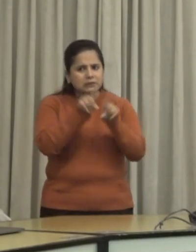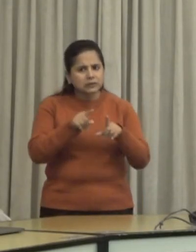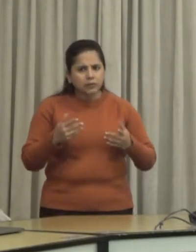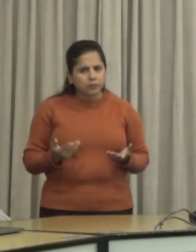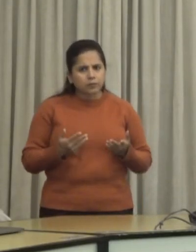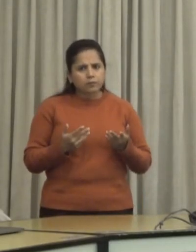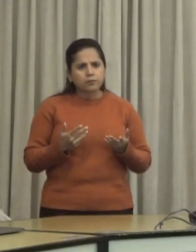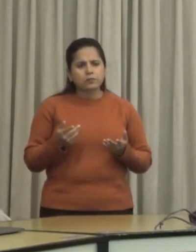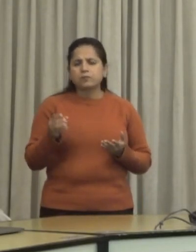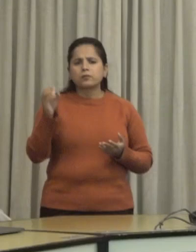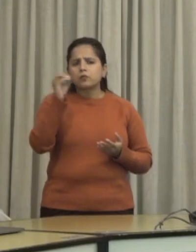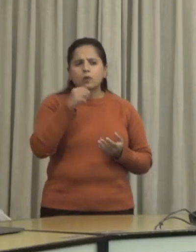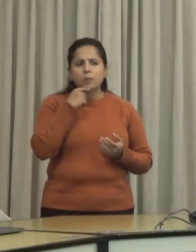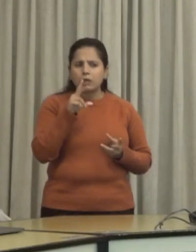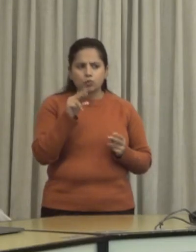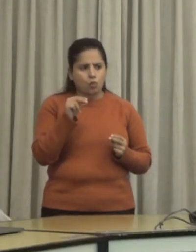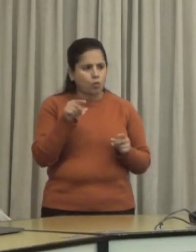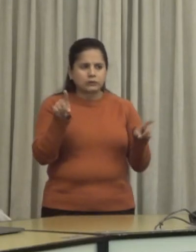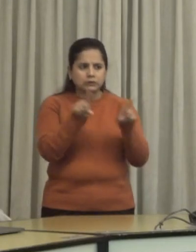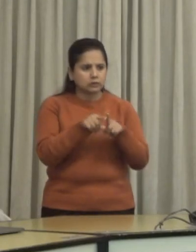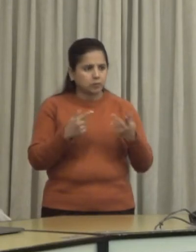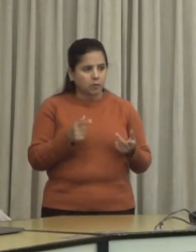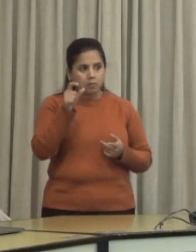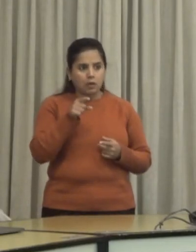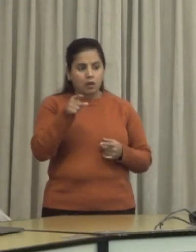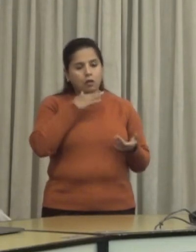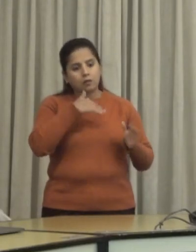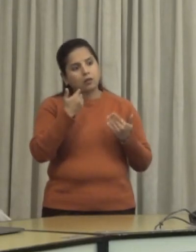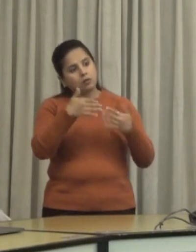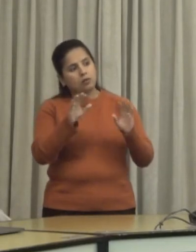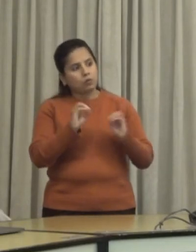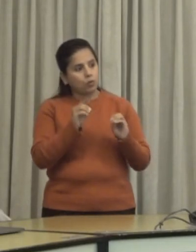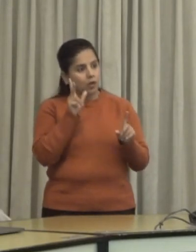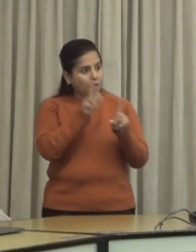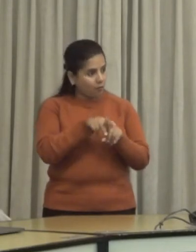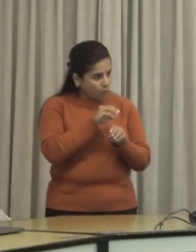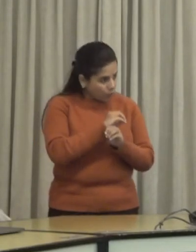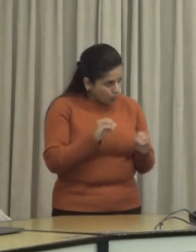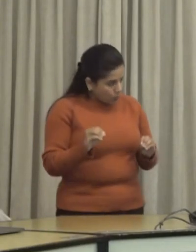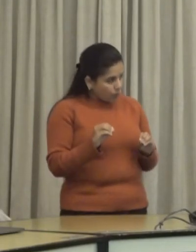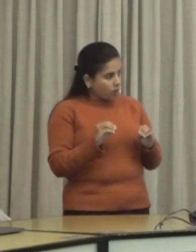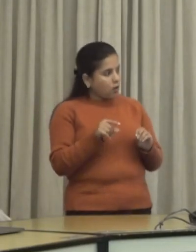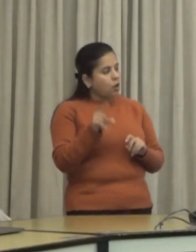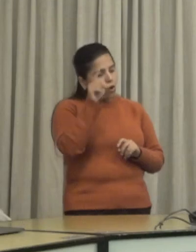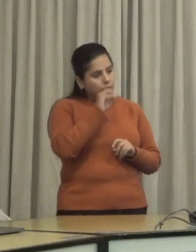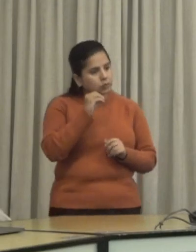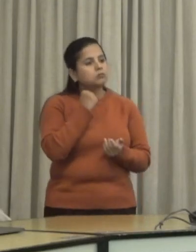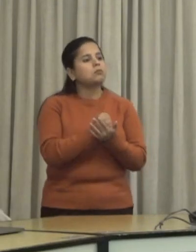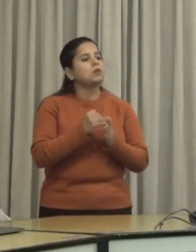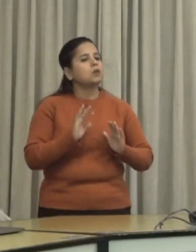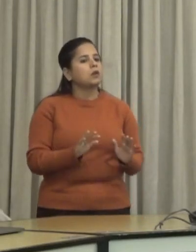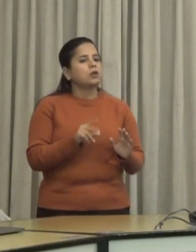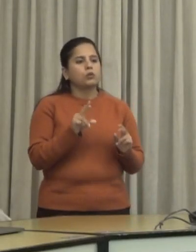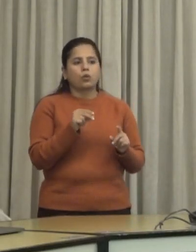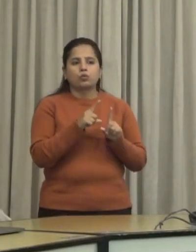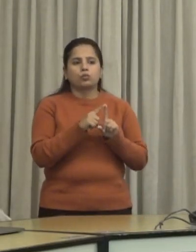Objective is not the same. Objective is not to put the patient to death when you don't intervene. The objective is not to do